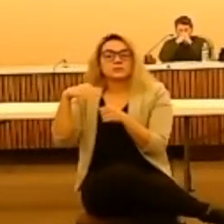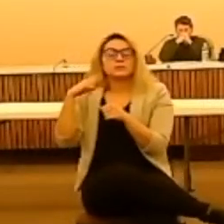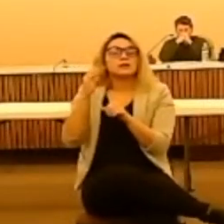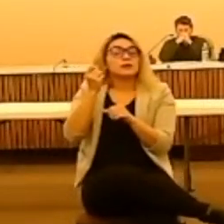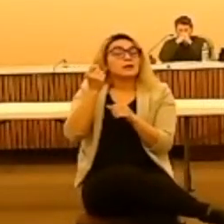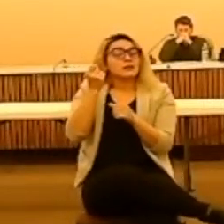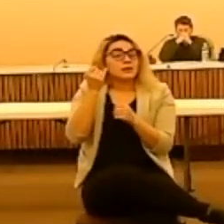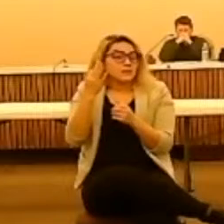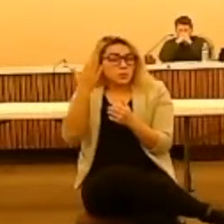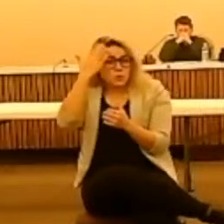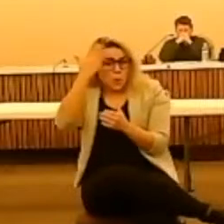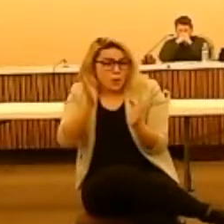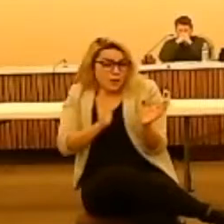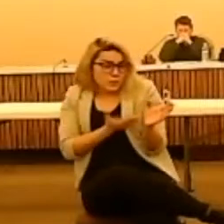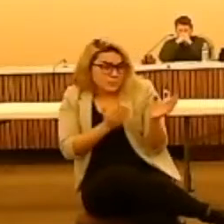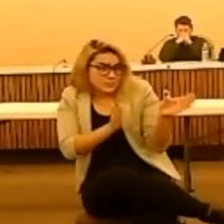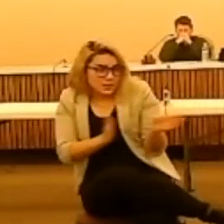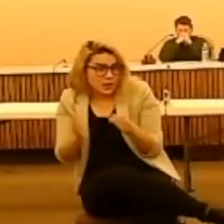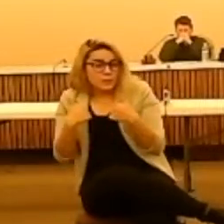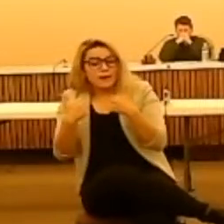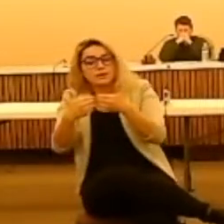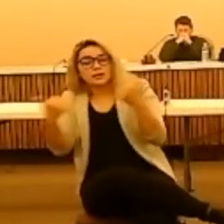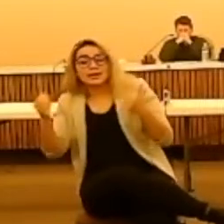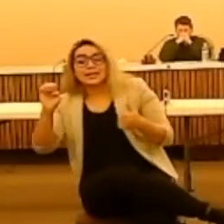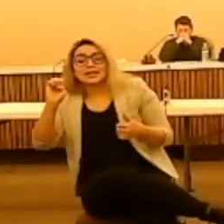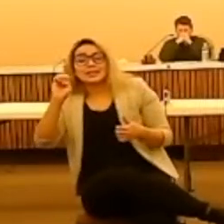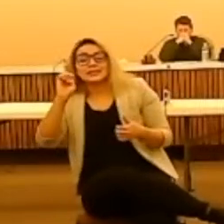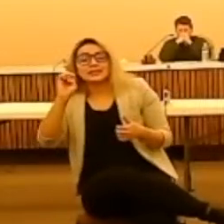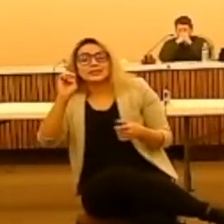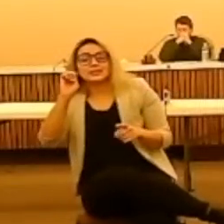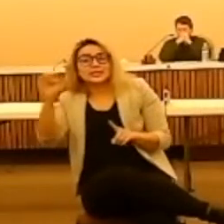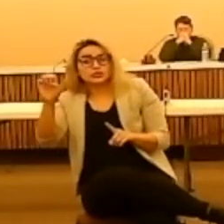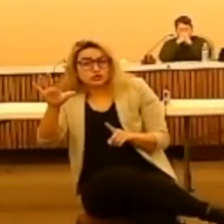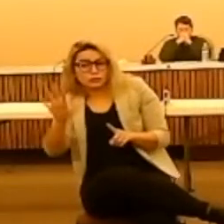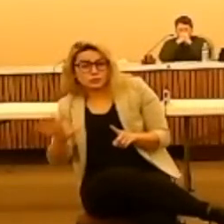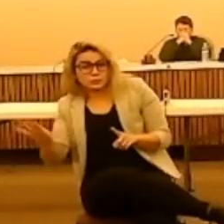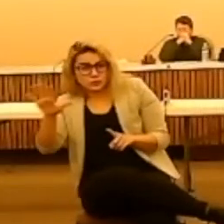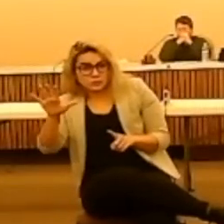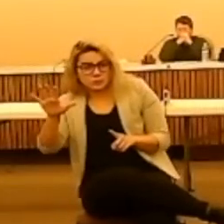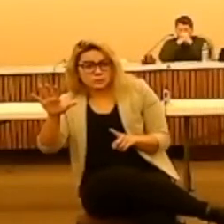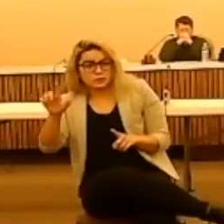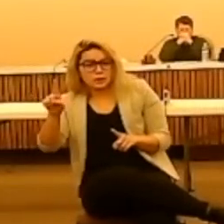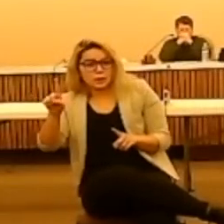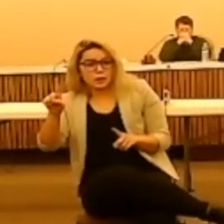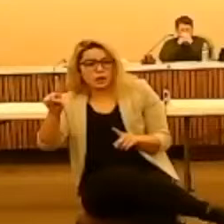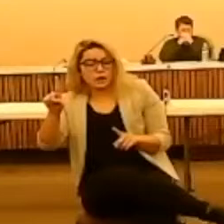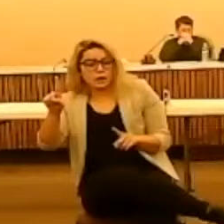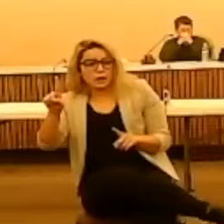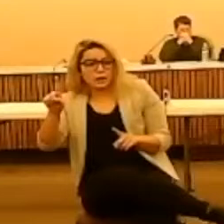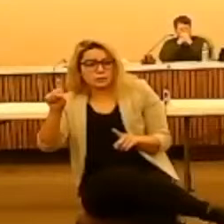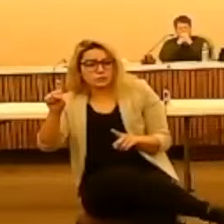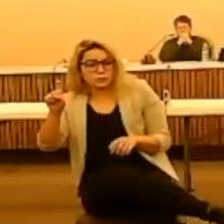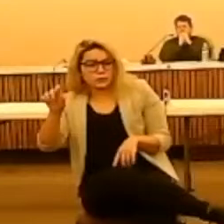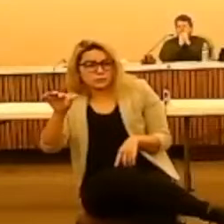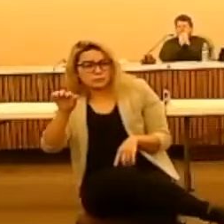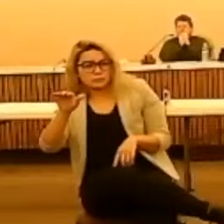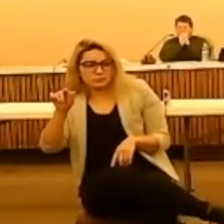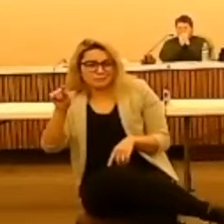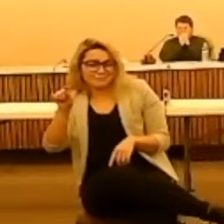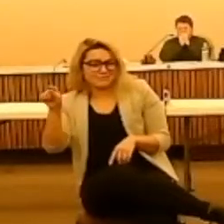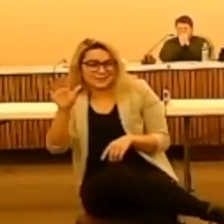an eastern section, which has 7 residential buildings and 70 units, and a western section, which has 5